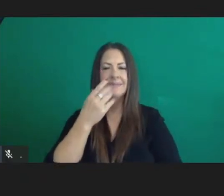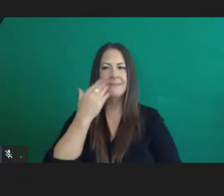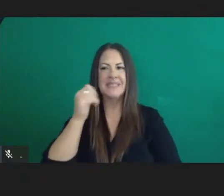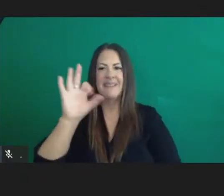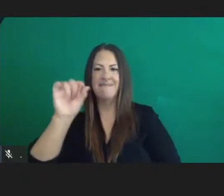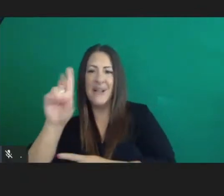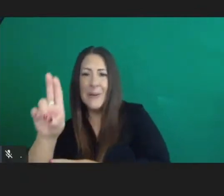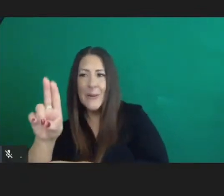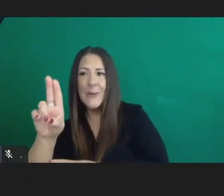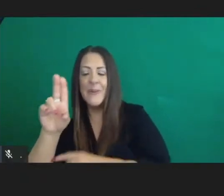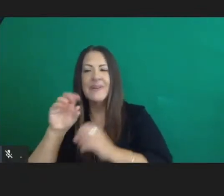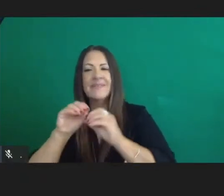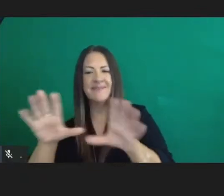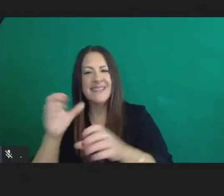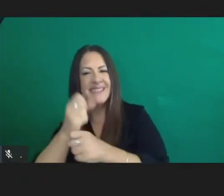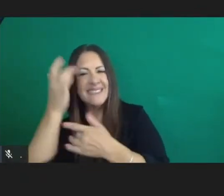weather,